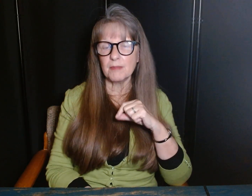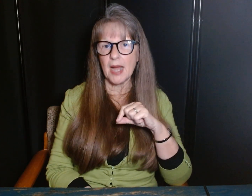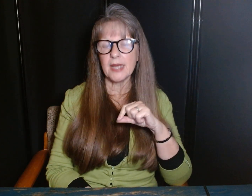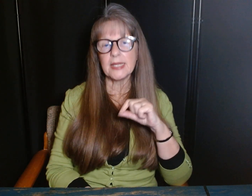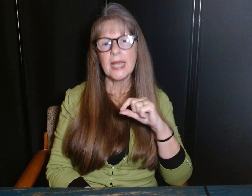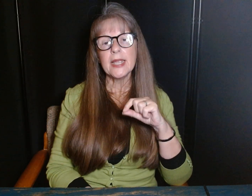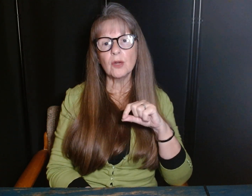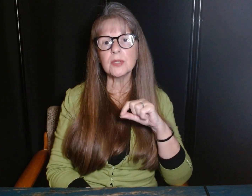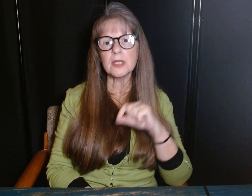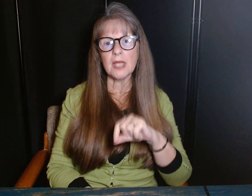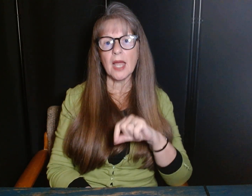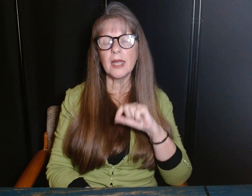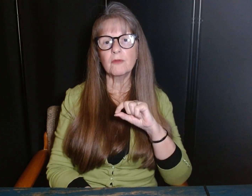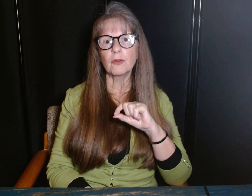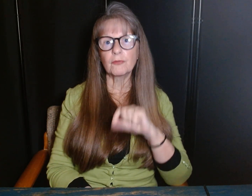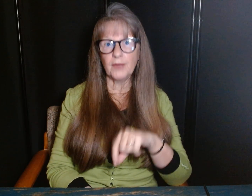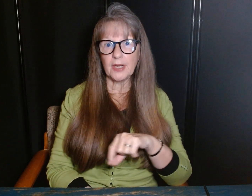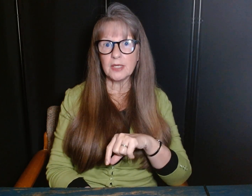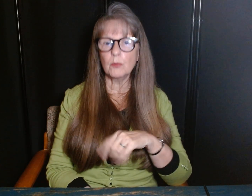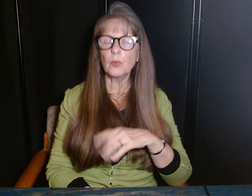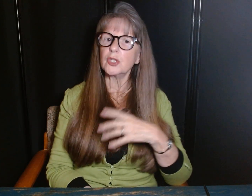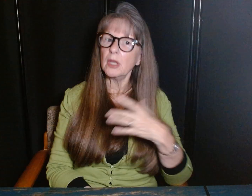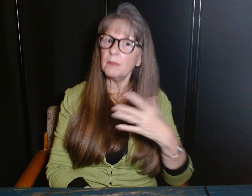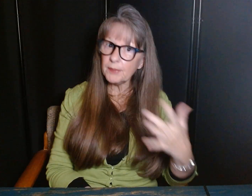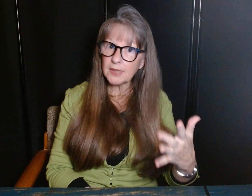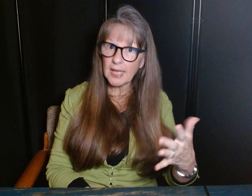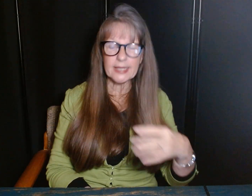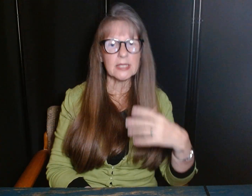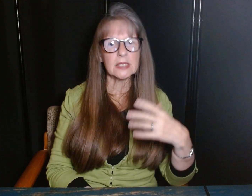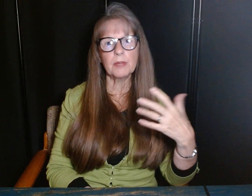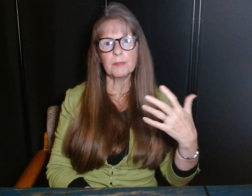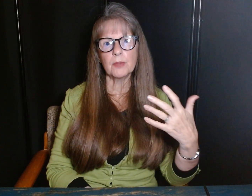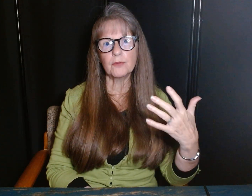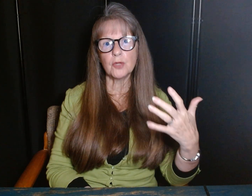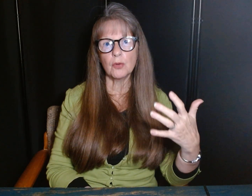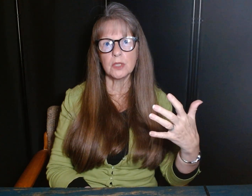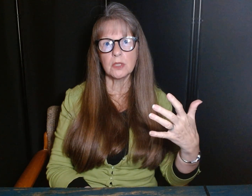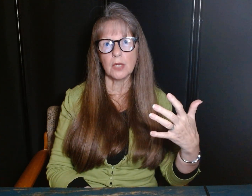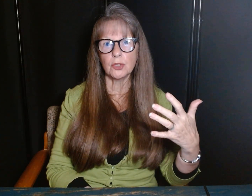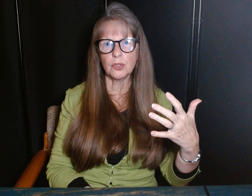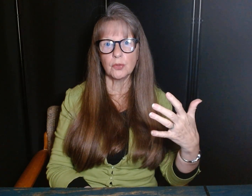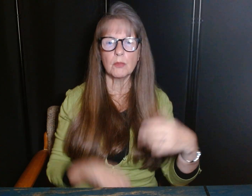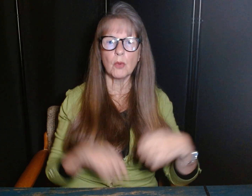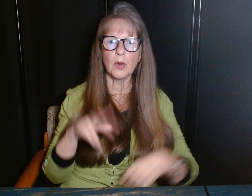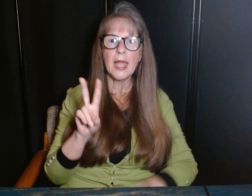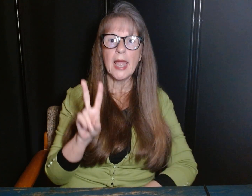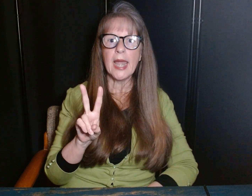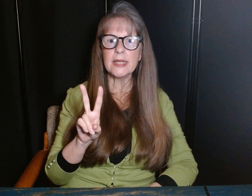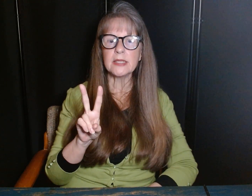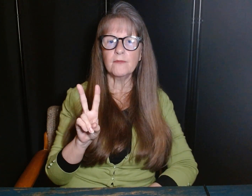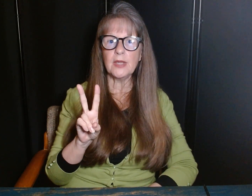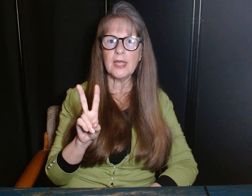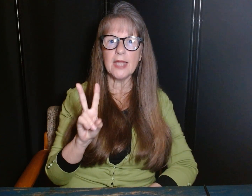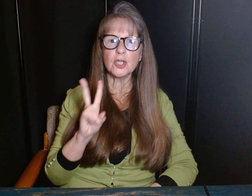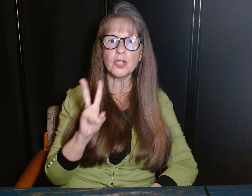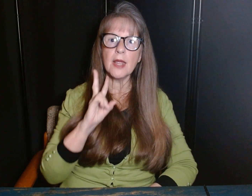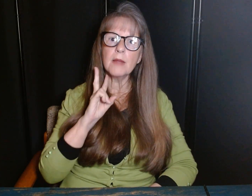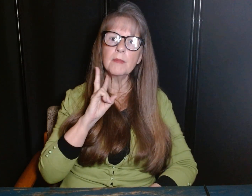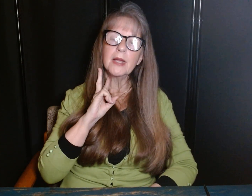victimize. Here's a sign for victim, which some people like and some people have chosen not to do anymore. And it is a V hand shape, and